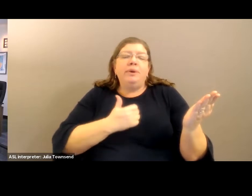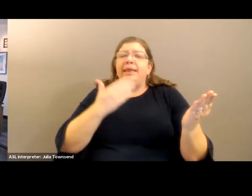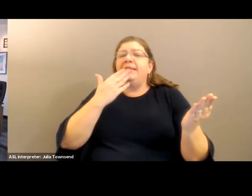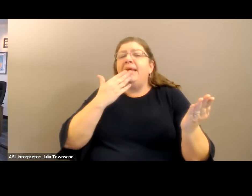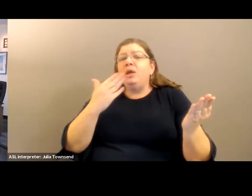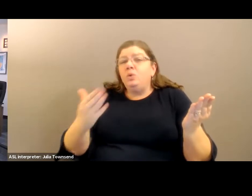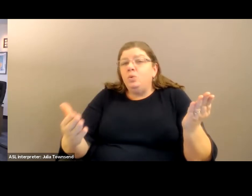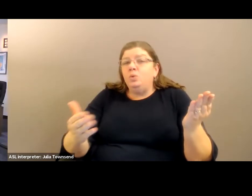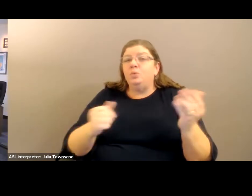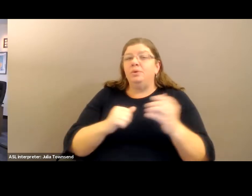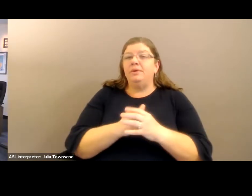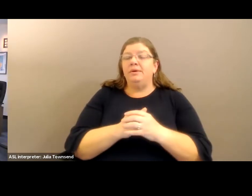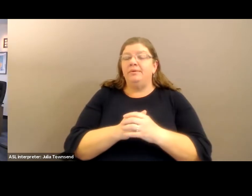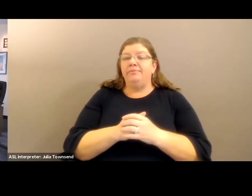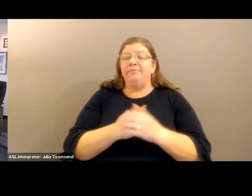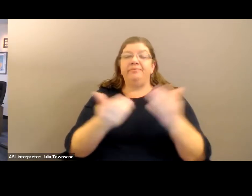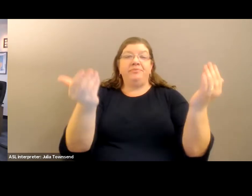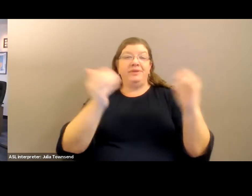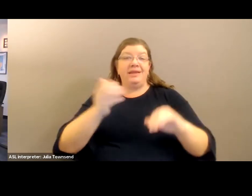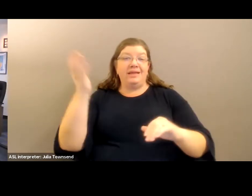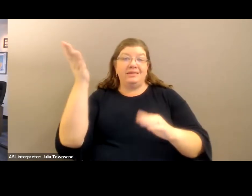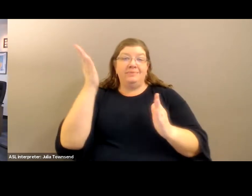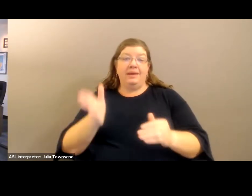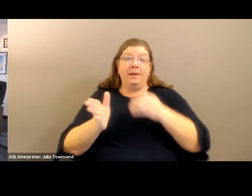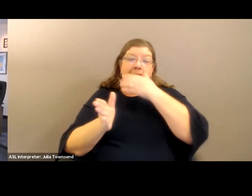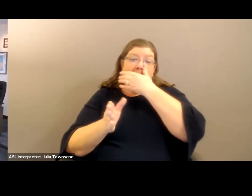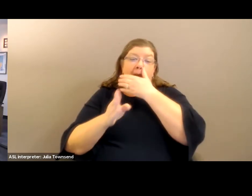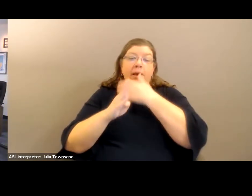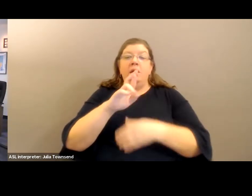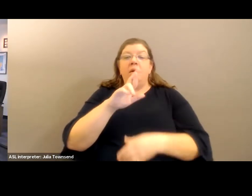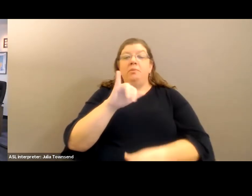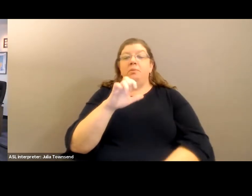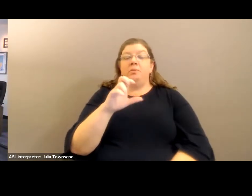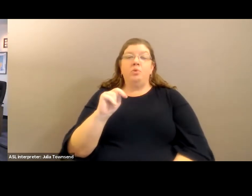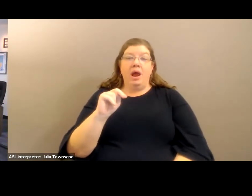you. Our next speaker is Brian.